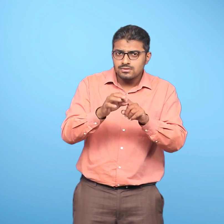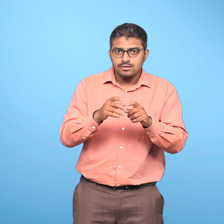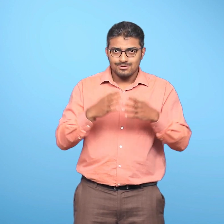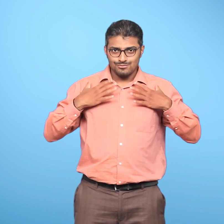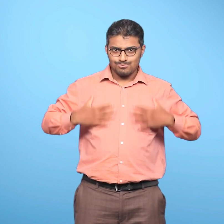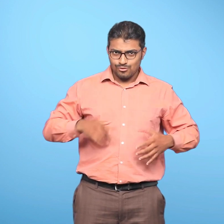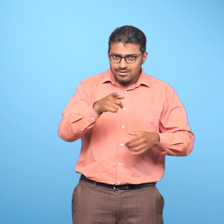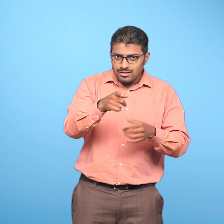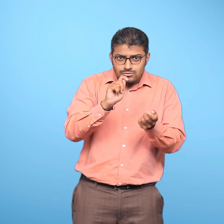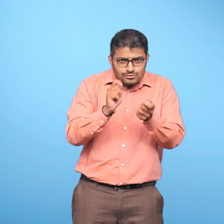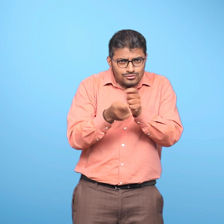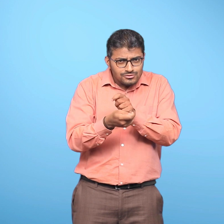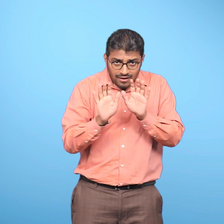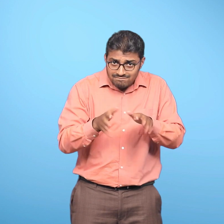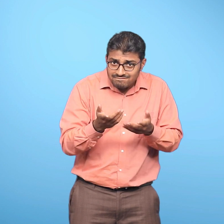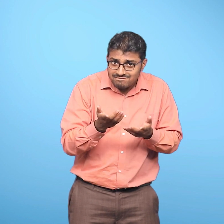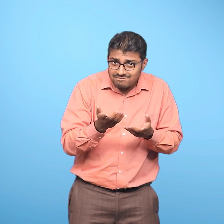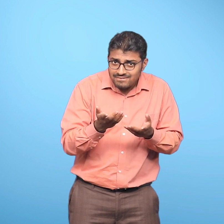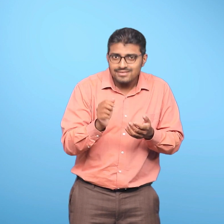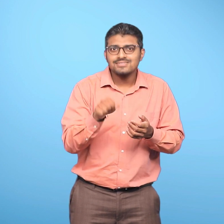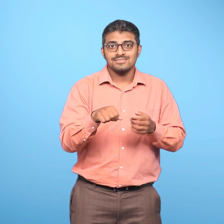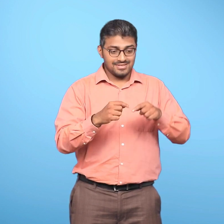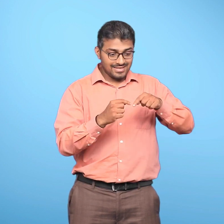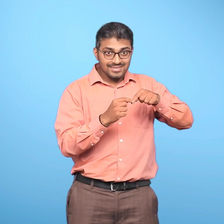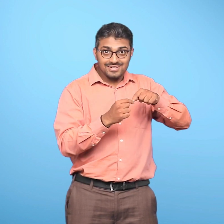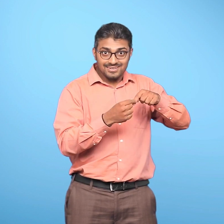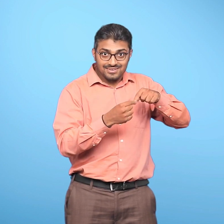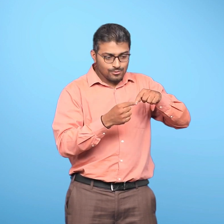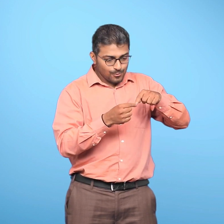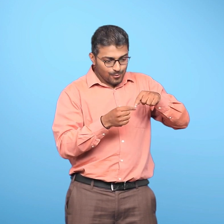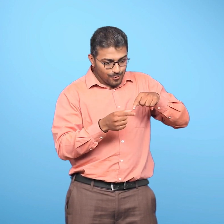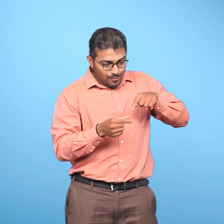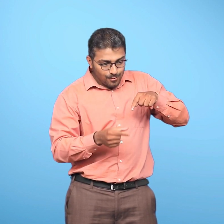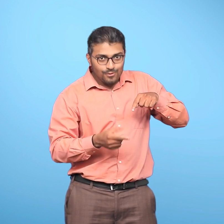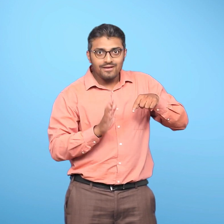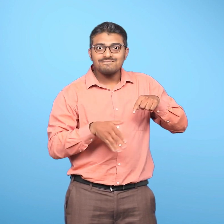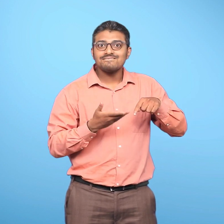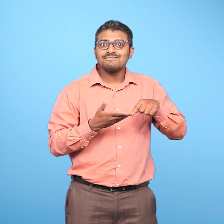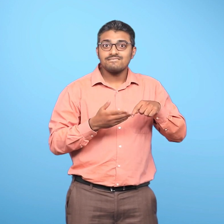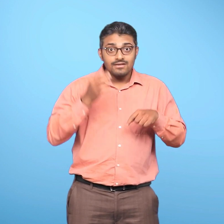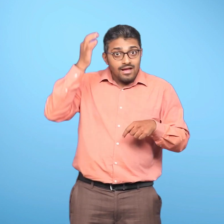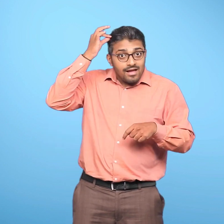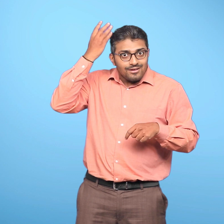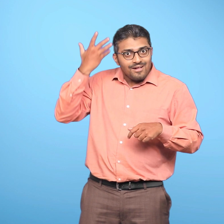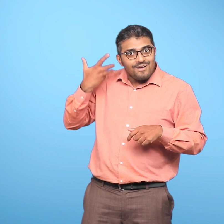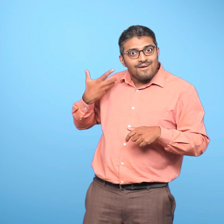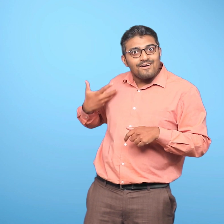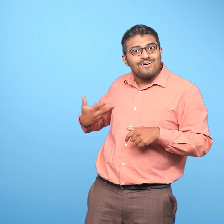Are any changes happening in your body? Your nails grow. Your hair grows.